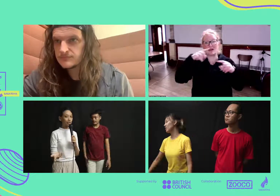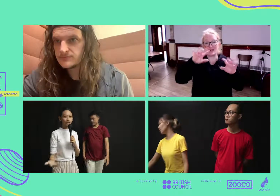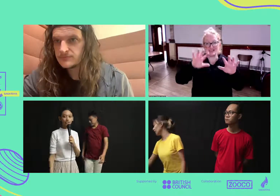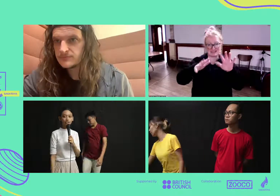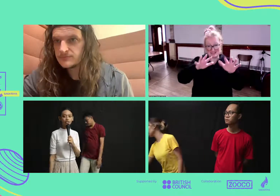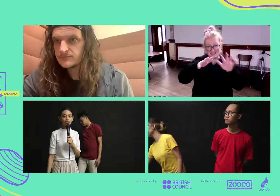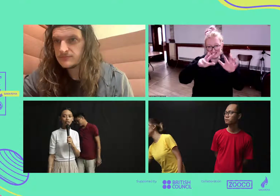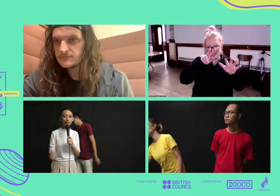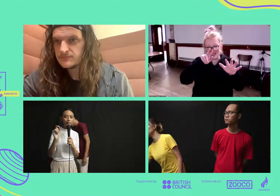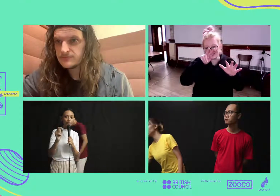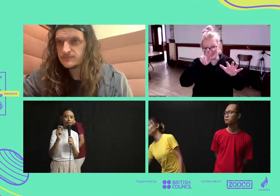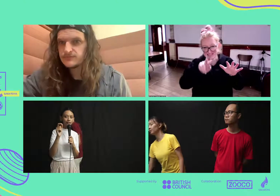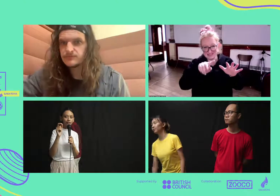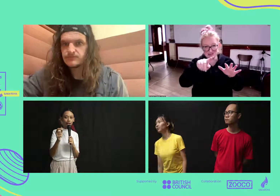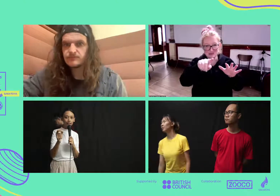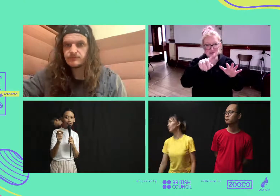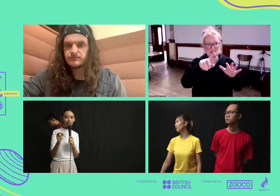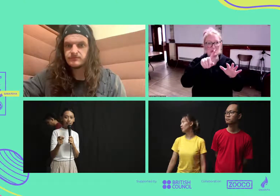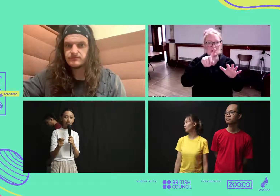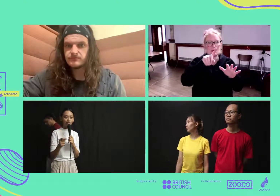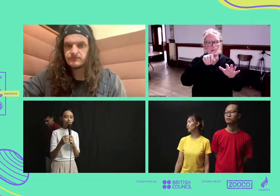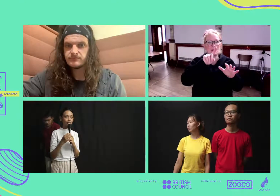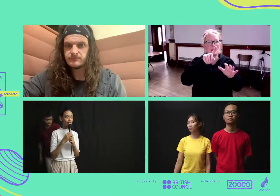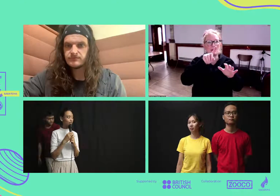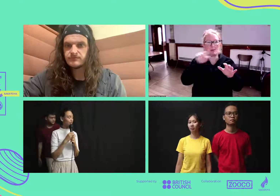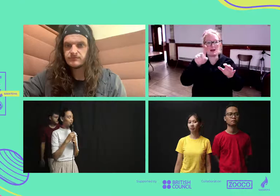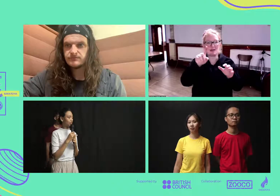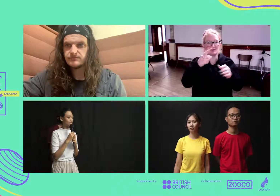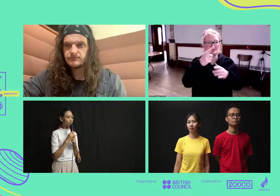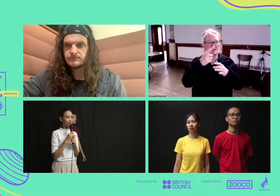the connection is a little bit bad here.